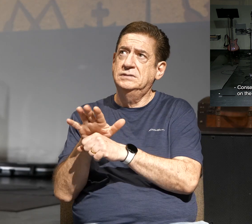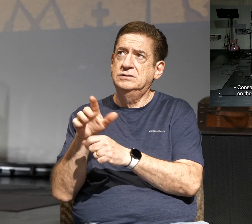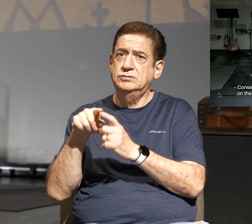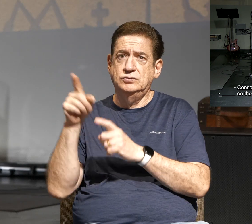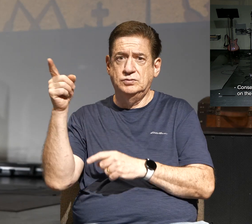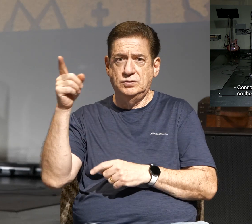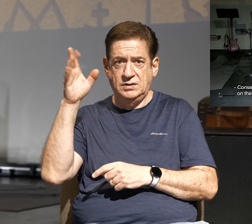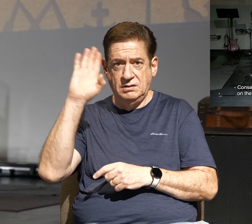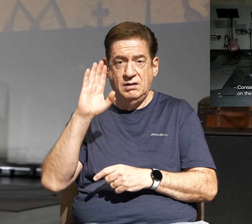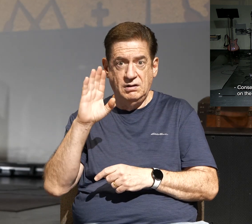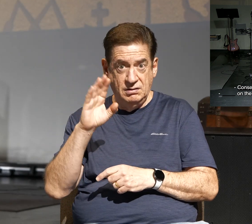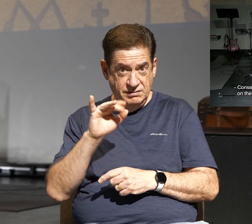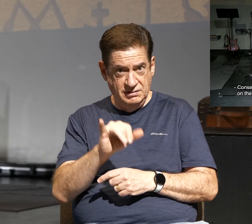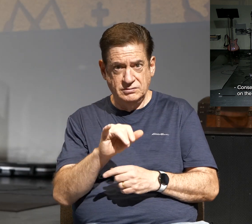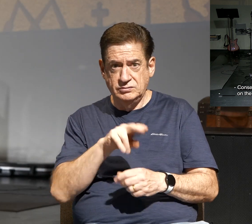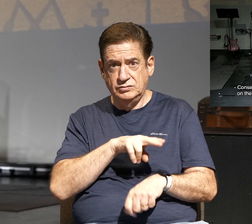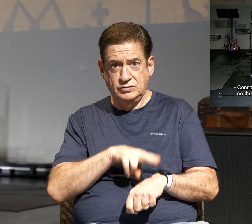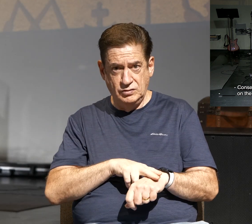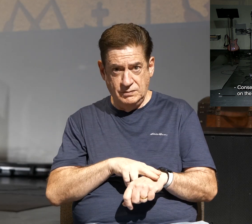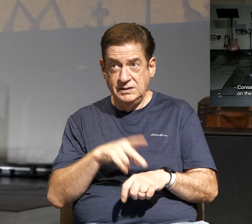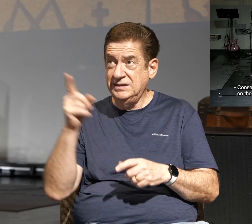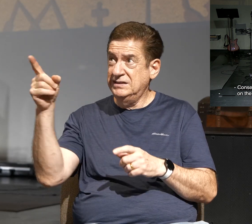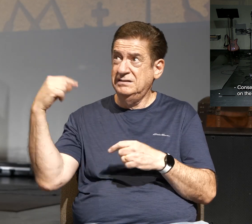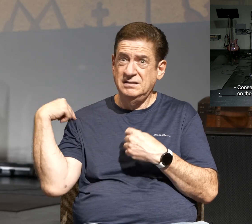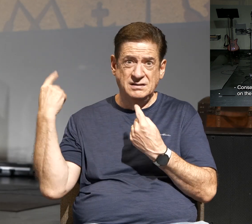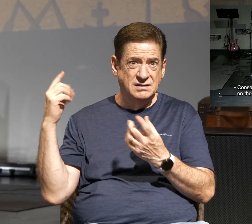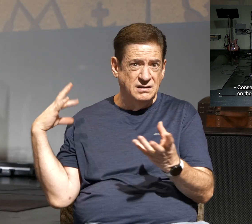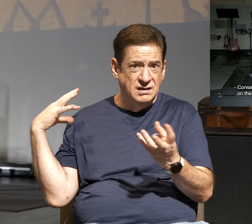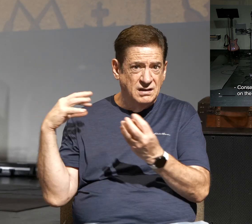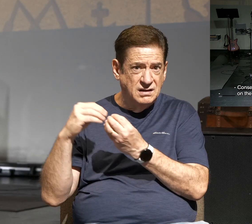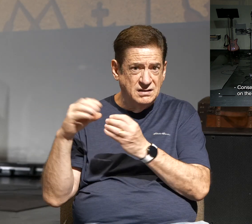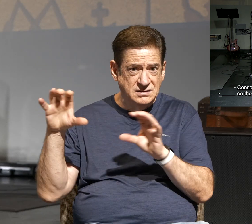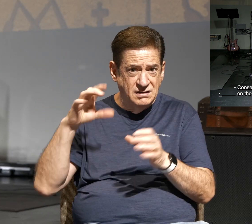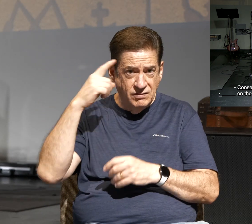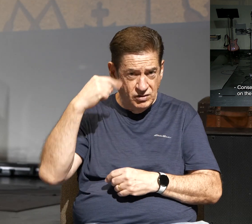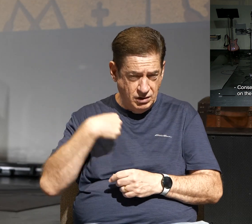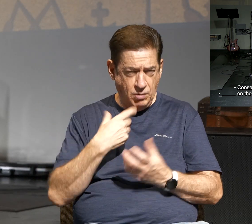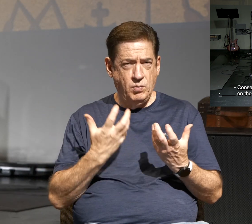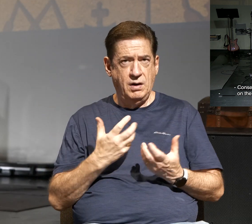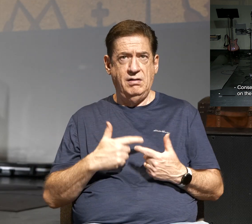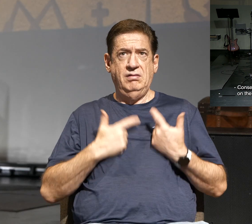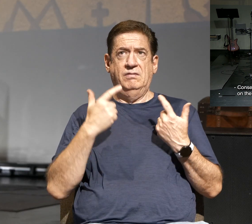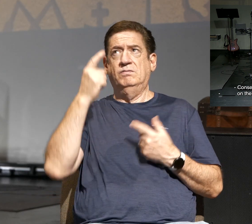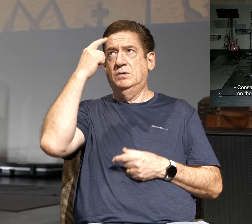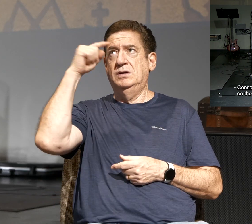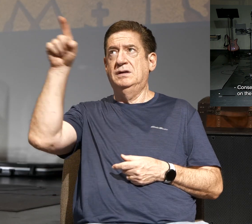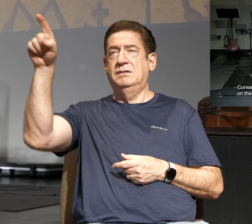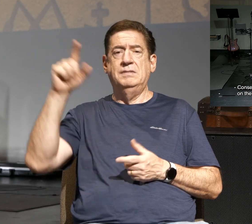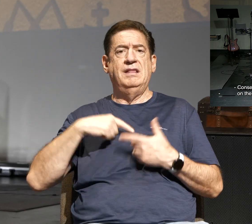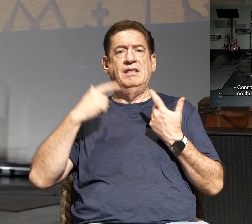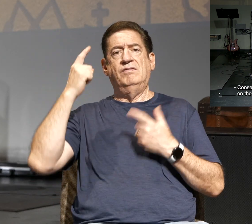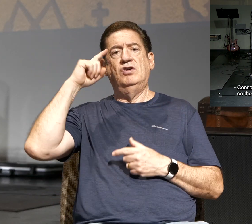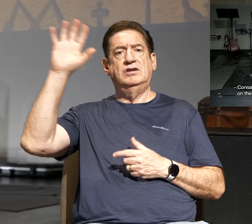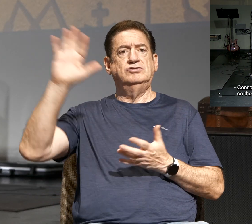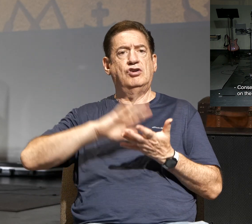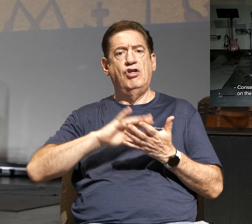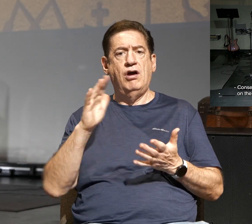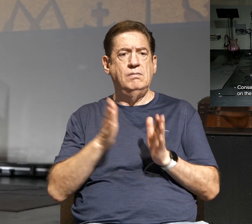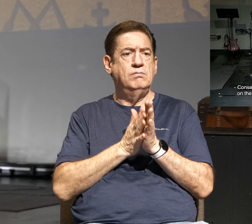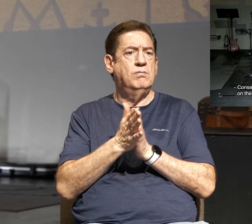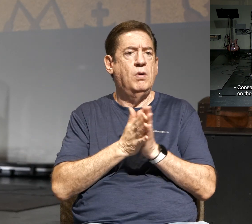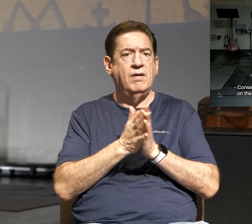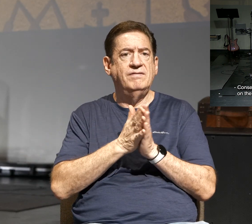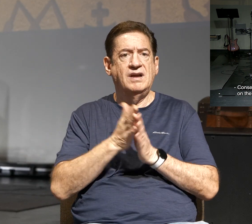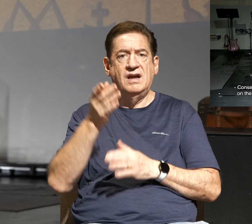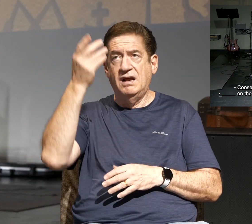normal response. After all he's done for us, we want to live our lives for him. We want to live for his glory, motivated by God's love, according